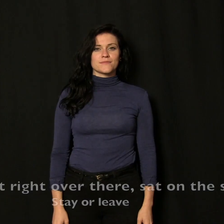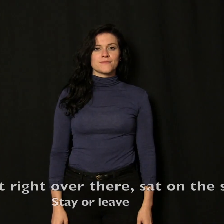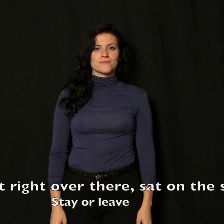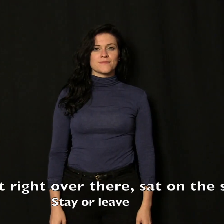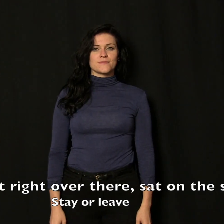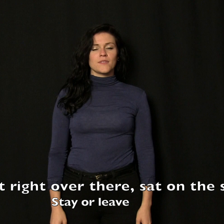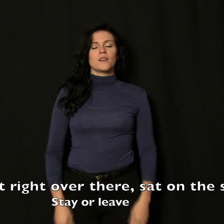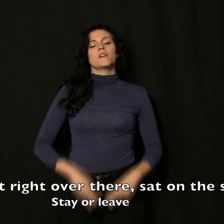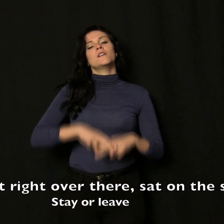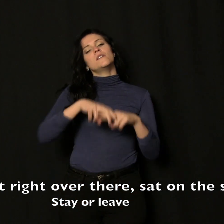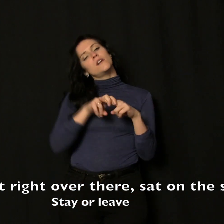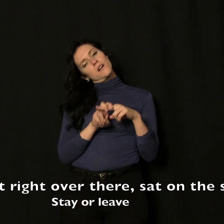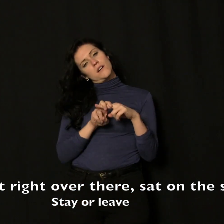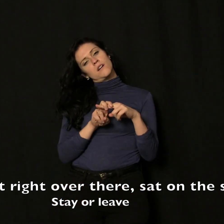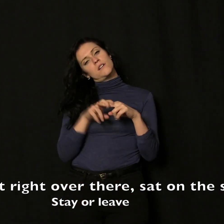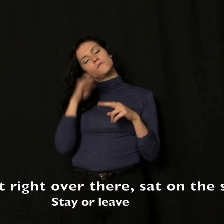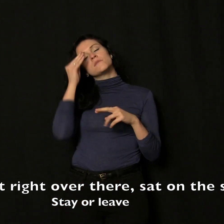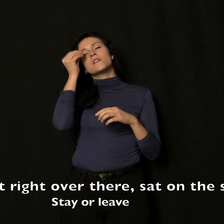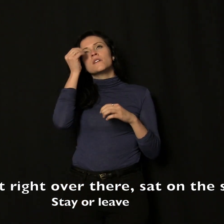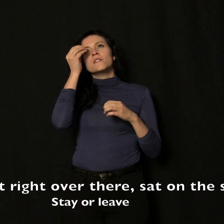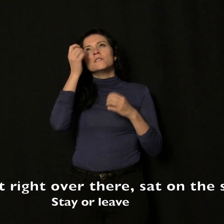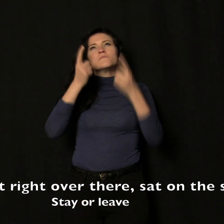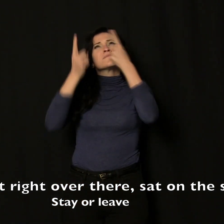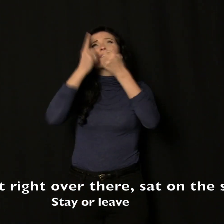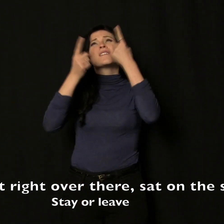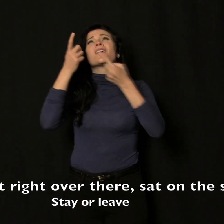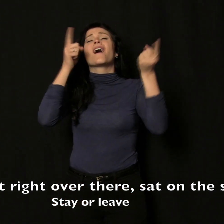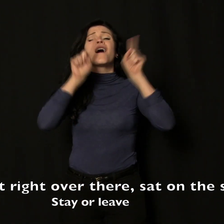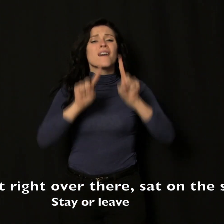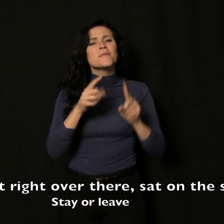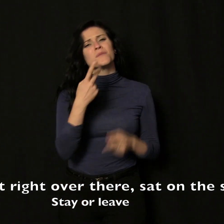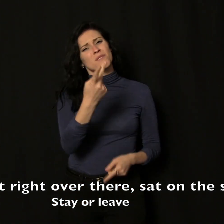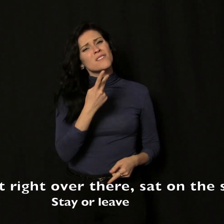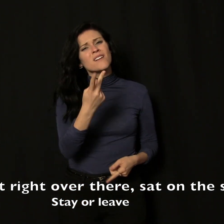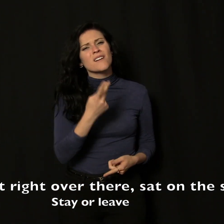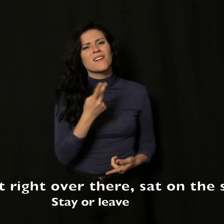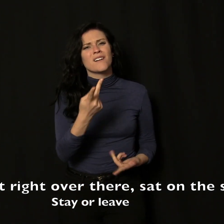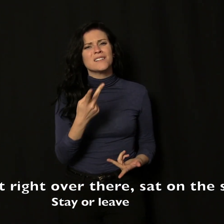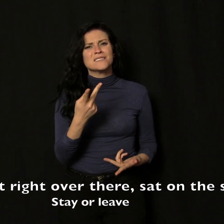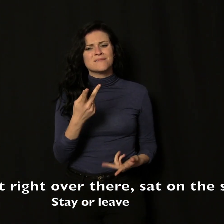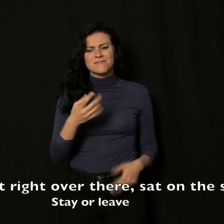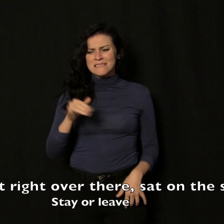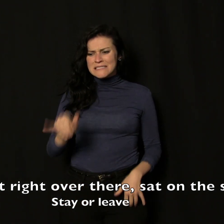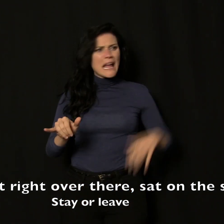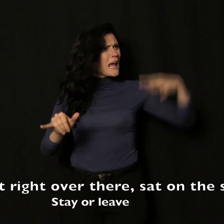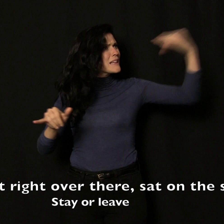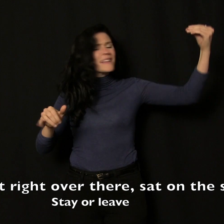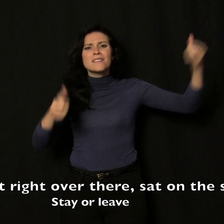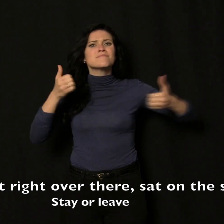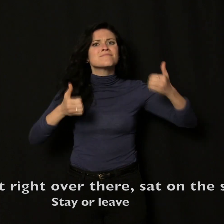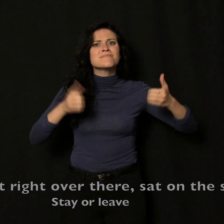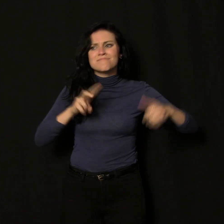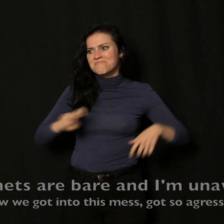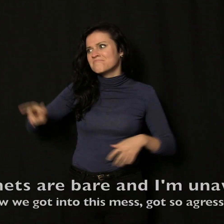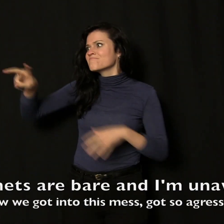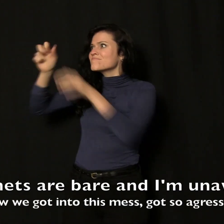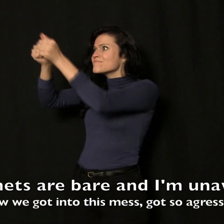Take a seat, right over there, sat on the stairs, stay or leave. The cabinets are bare and